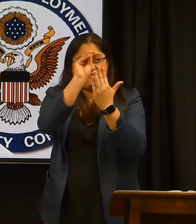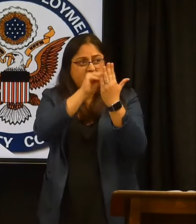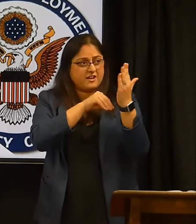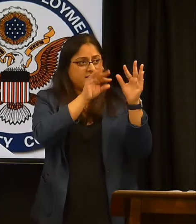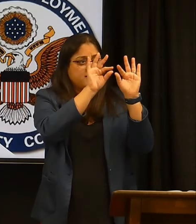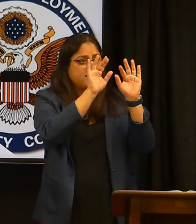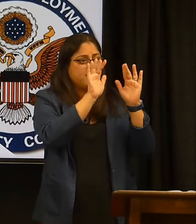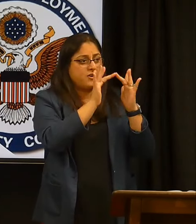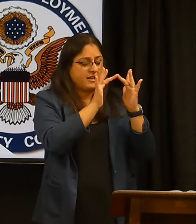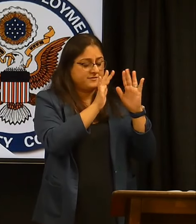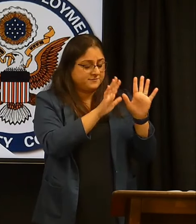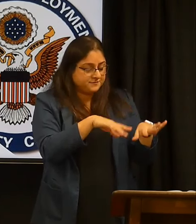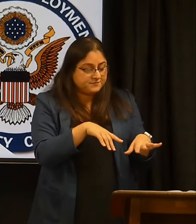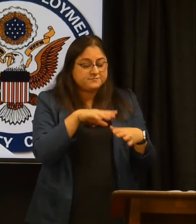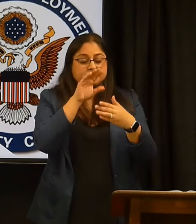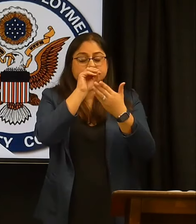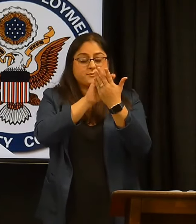So what you do is you fill out online,